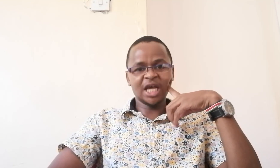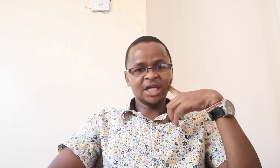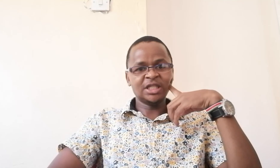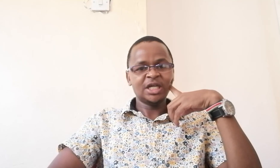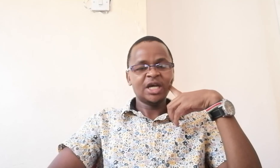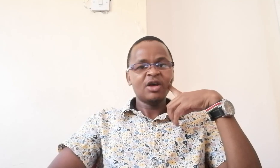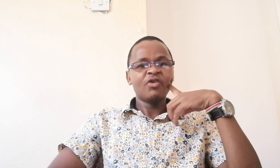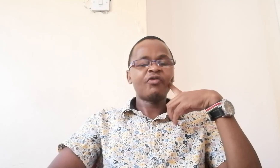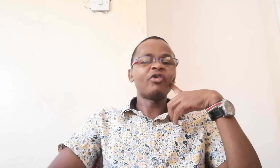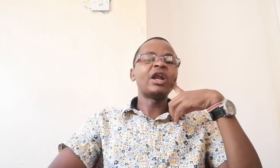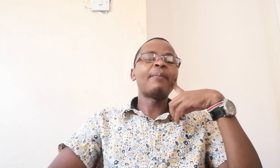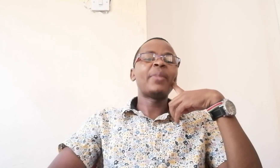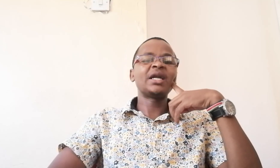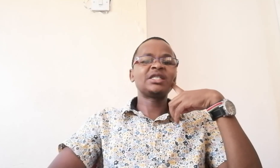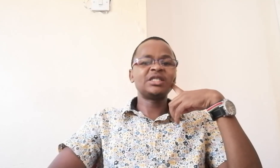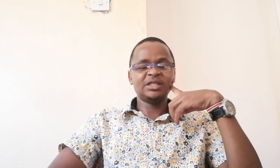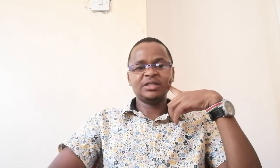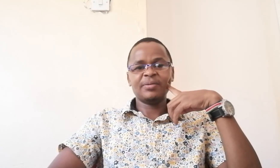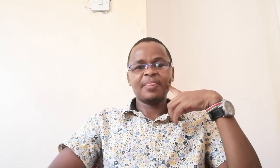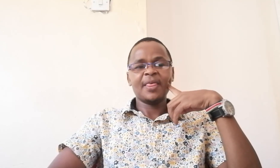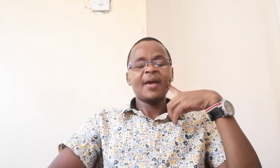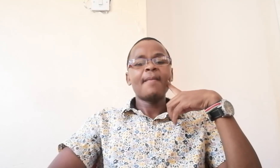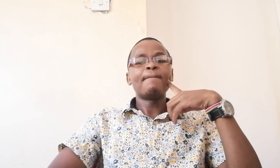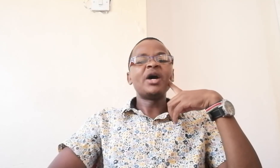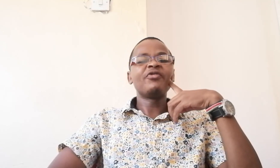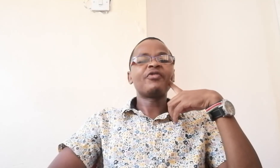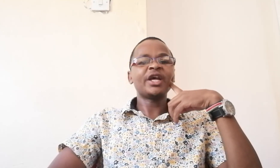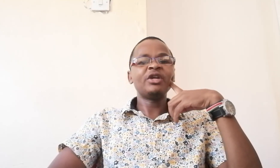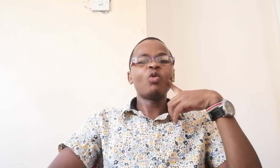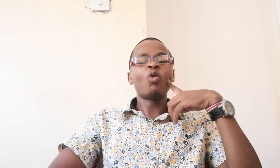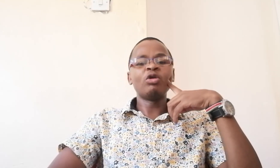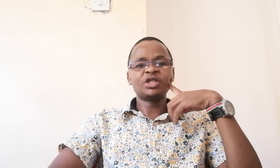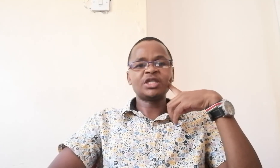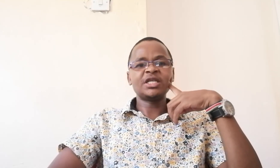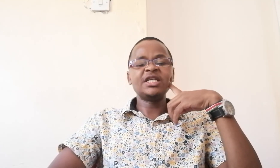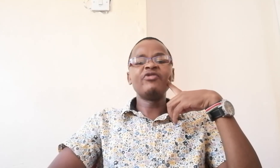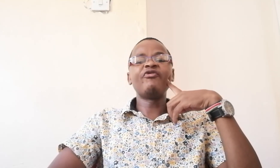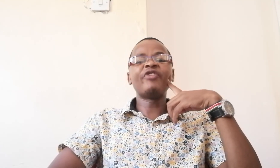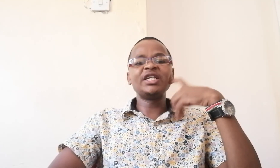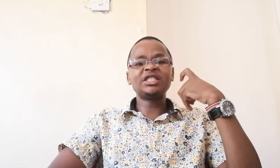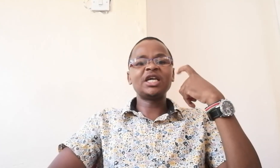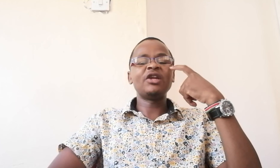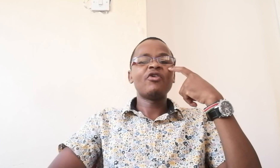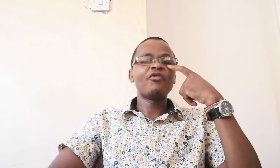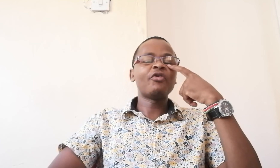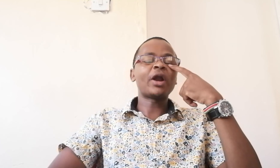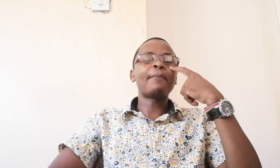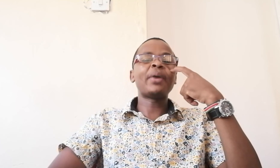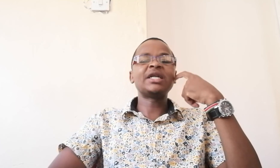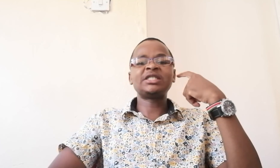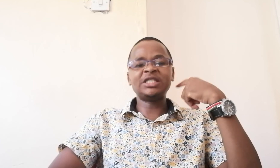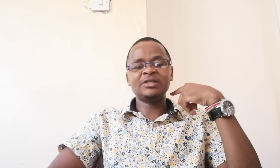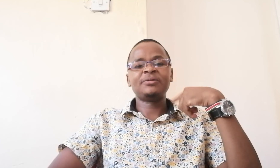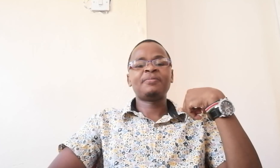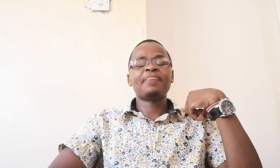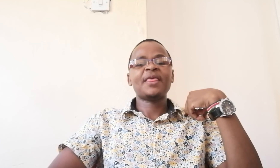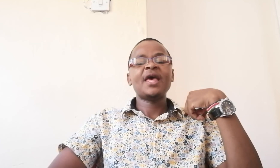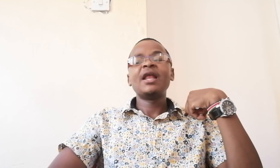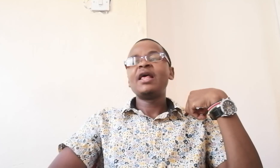invited for a party. My friend was invited for a party.